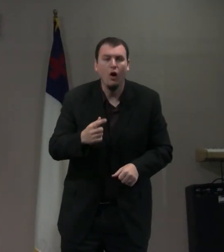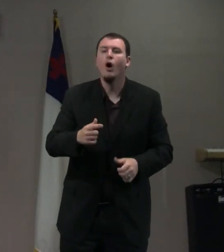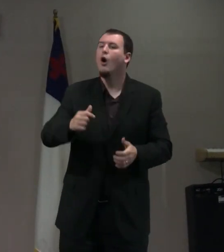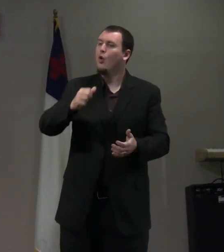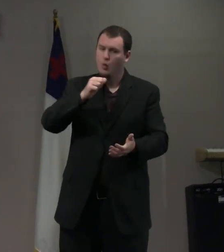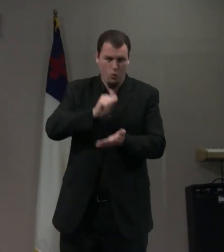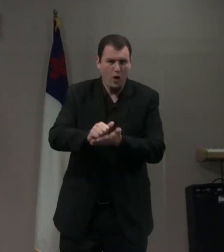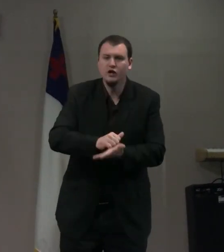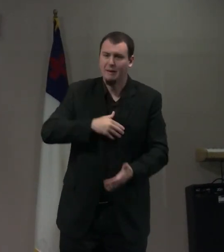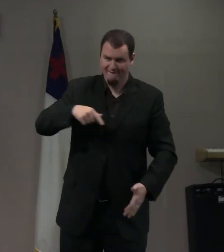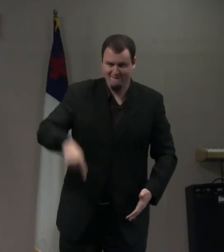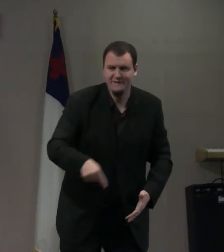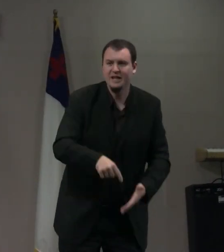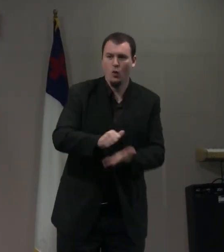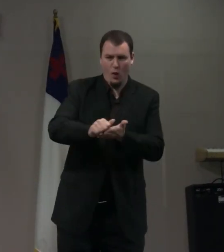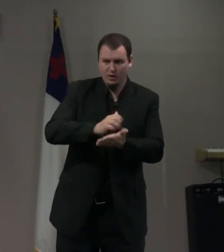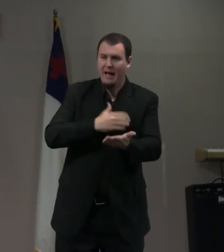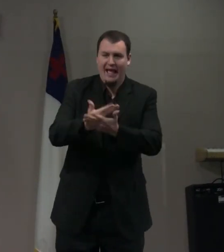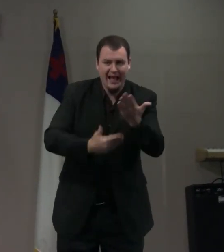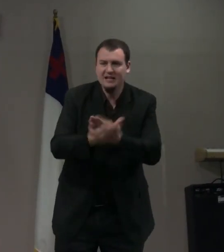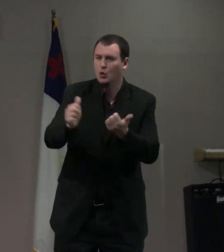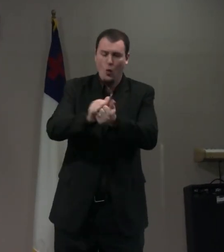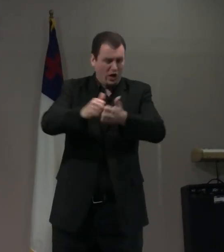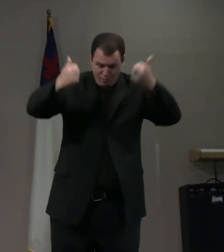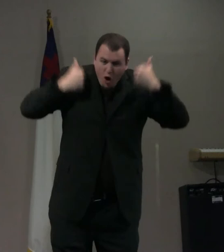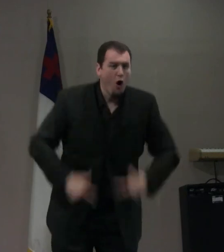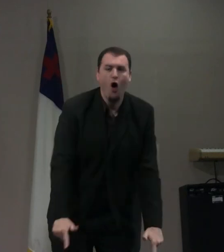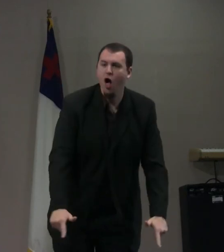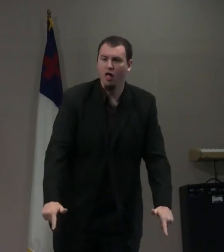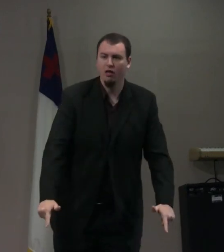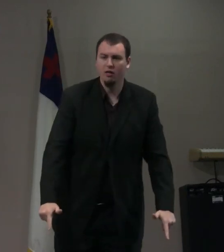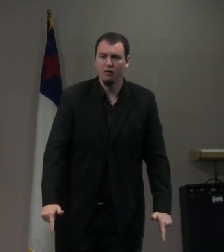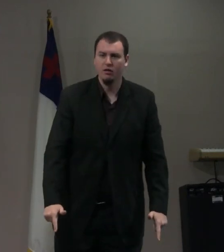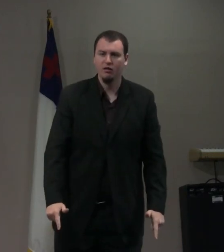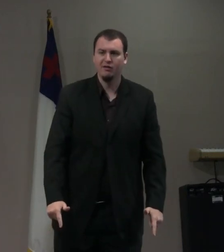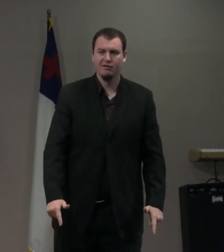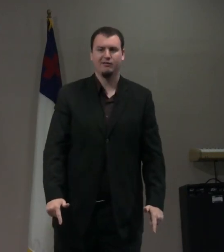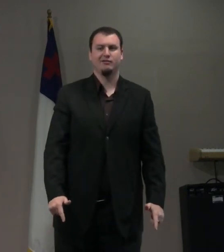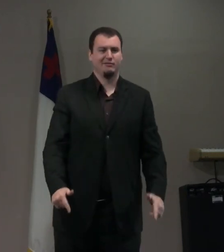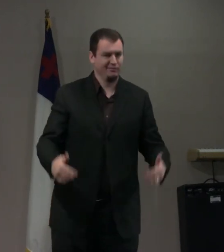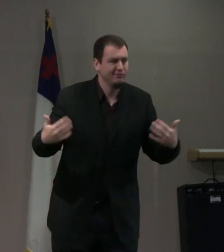And Peter said, "Oh, then wash my feet, wash my hands, wash all of me."